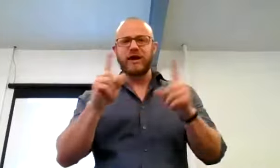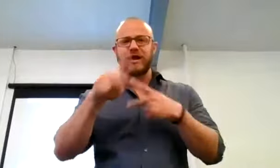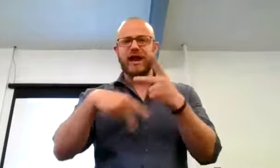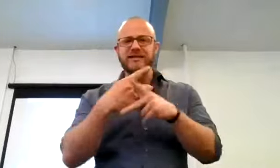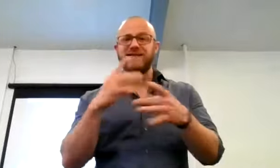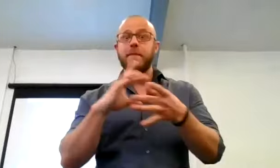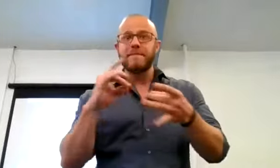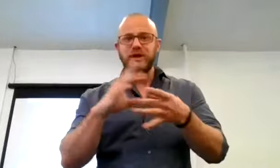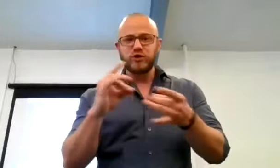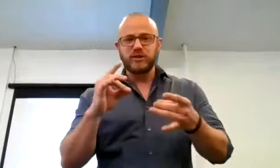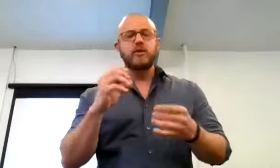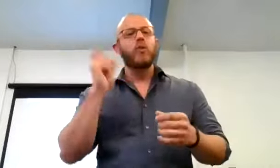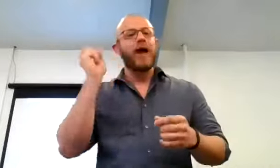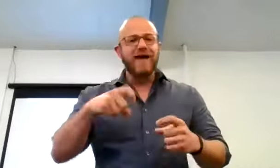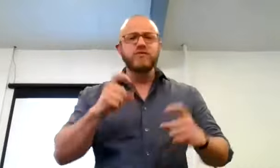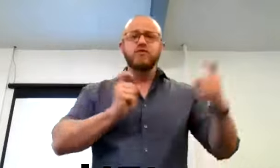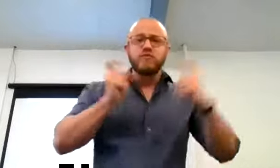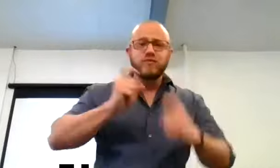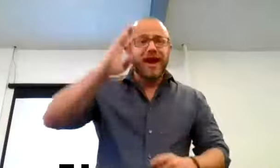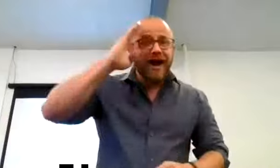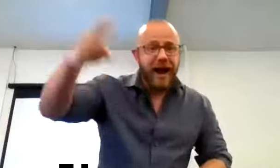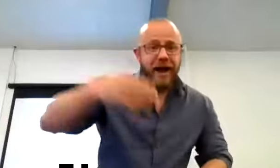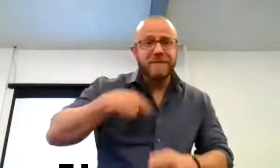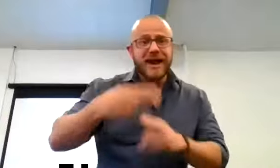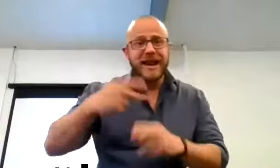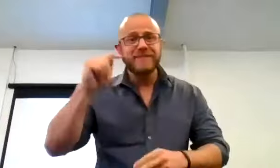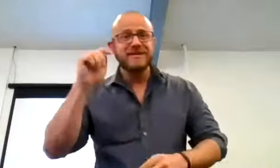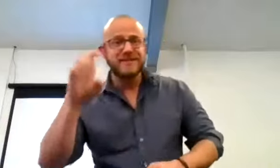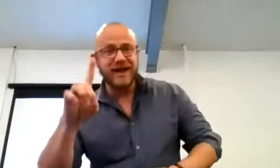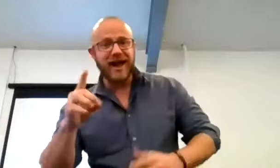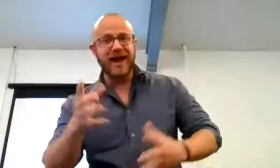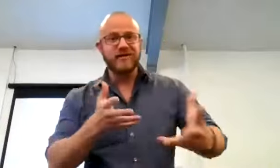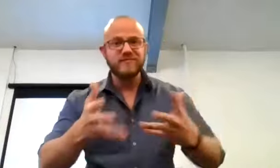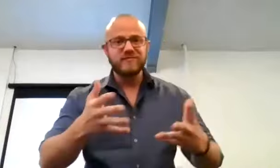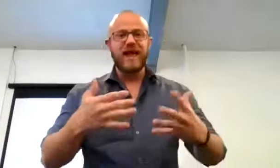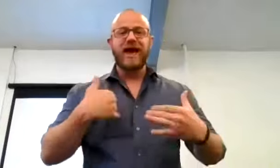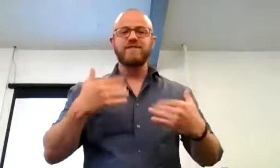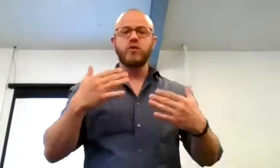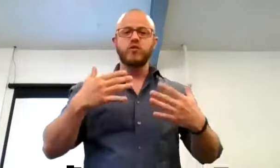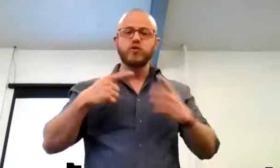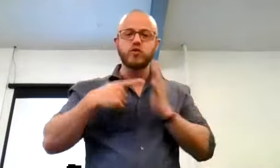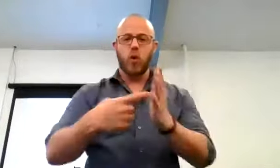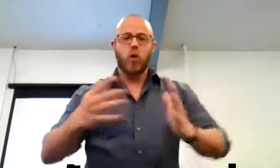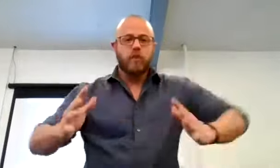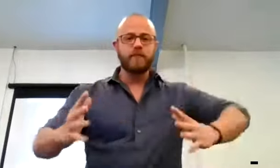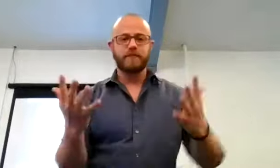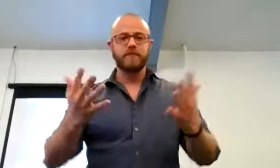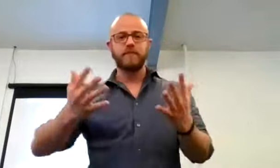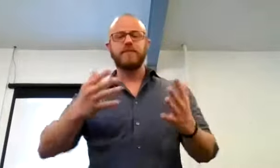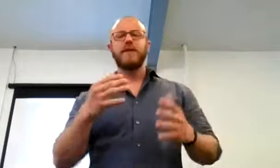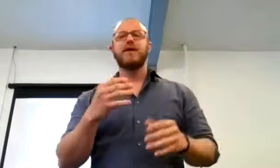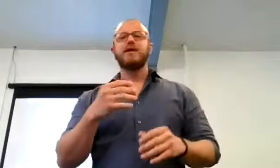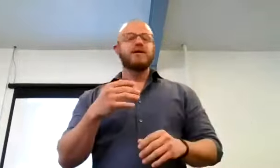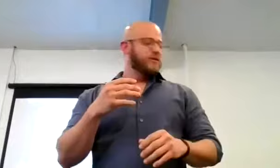just thinking like there's some type of like a different message there. So you have to have your eyebrows, your face movement saying, hi, my name is Ted, and kind of really get into